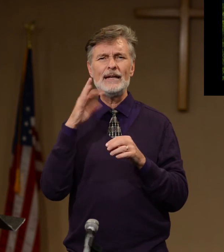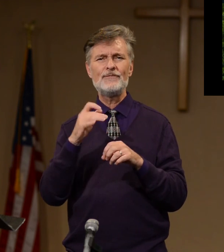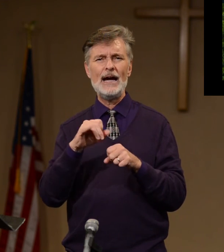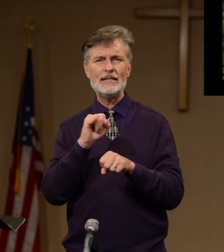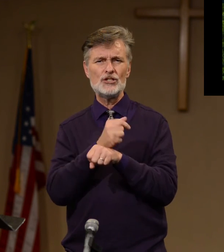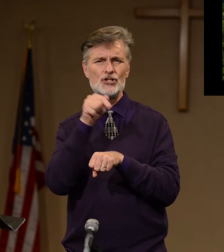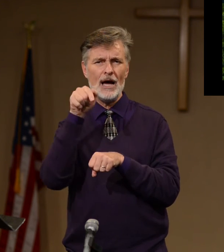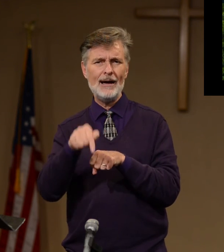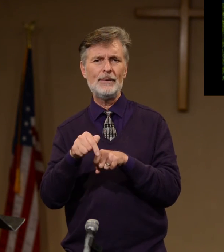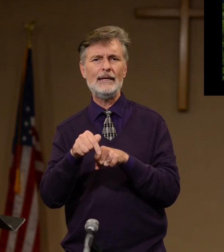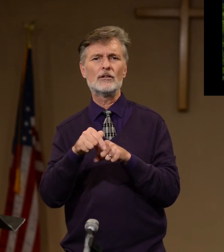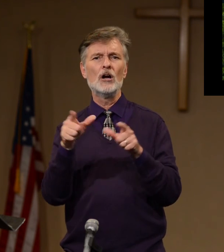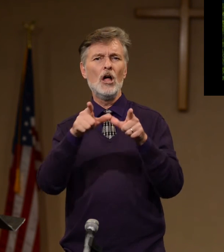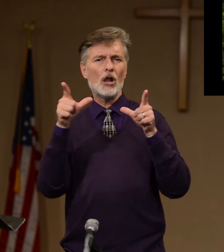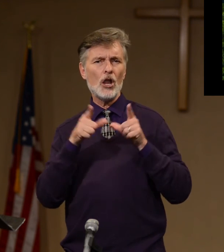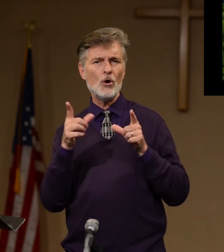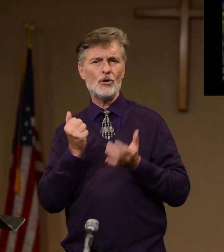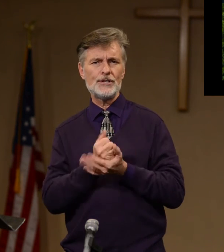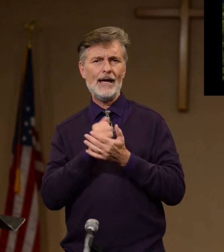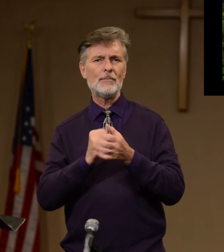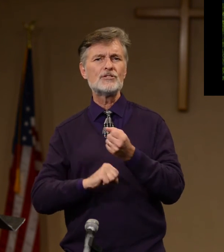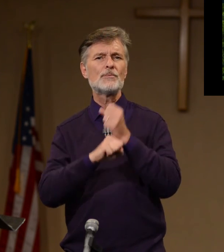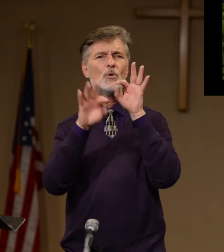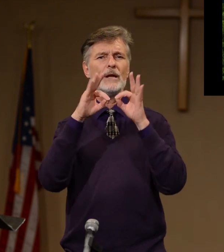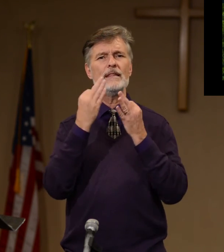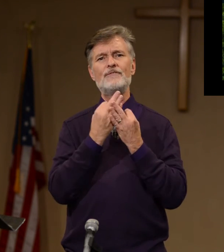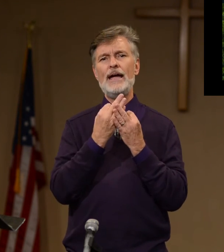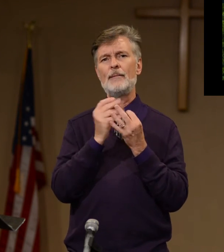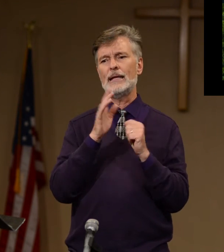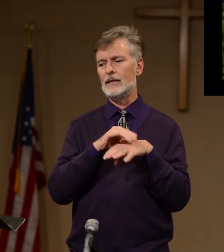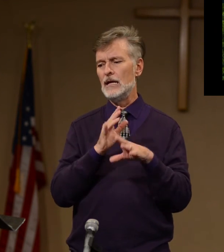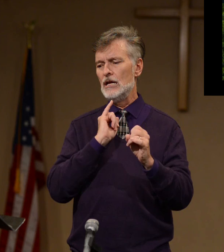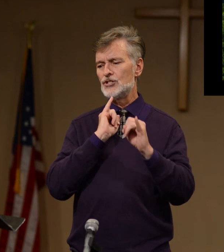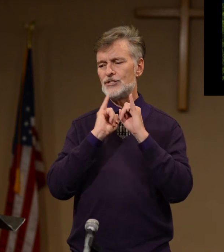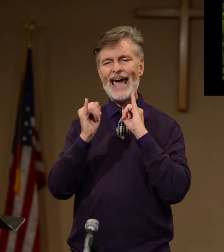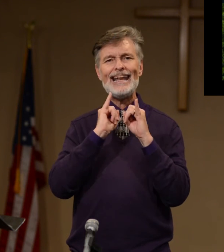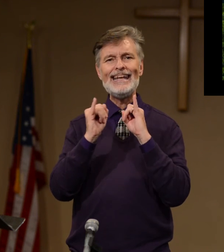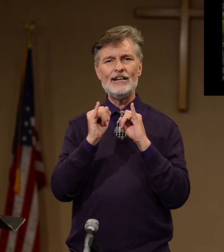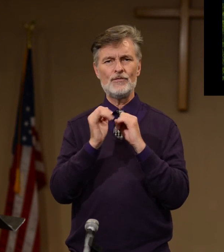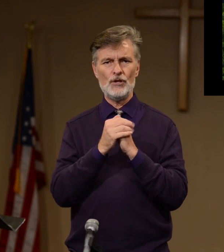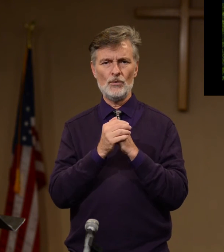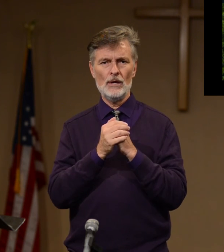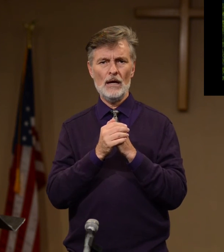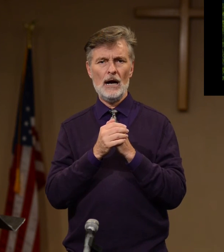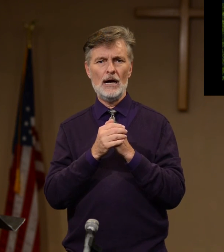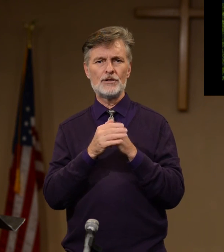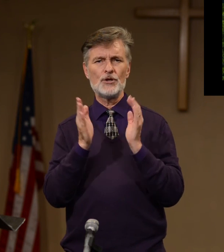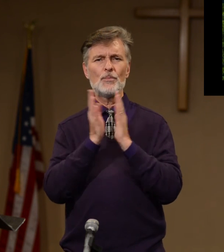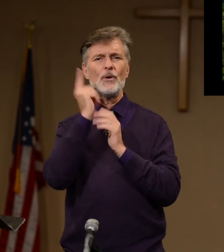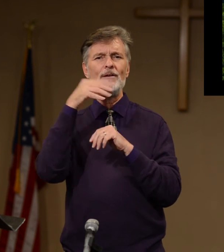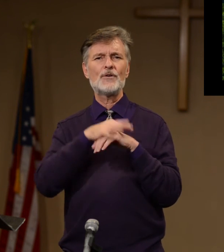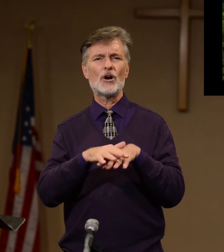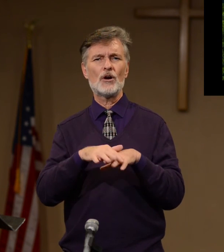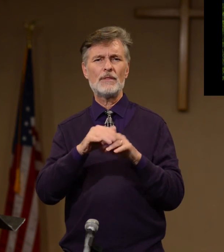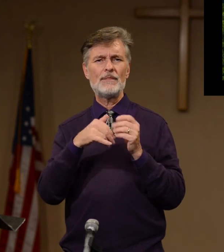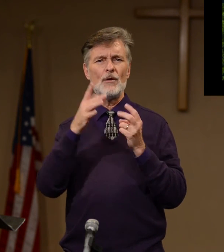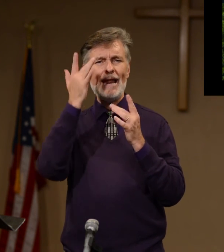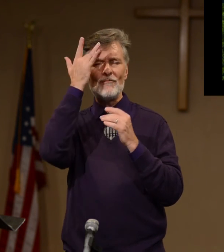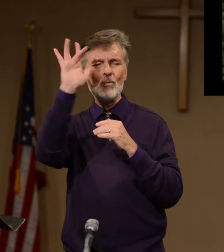to find a job here local to help in supporting the family, and she's had an interview. So pray for her that they would have